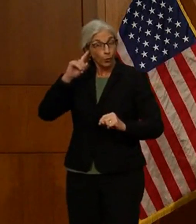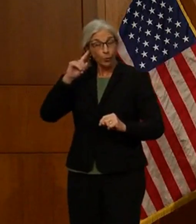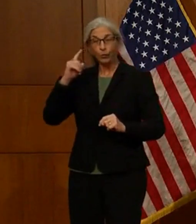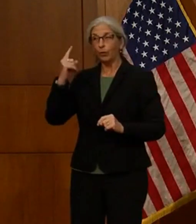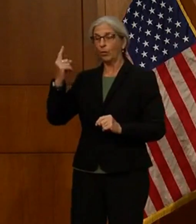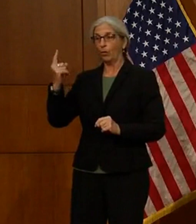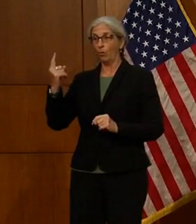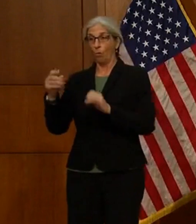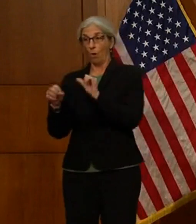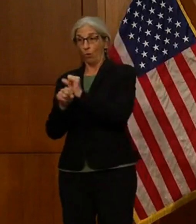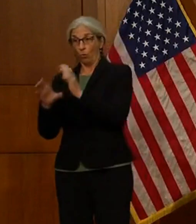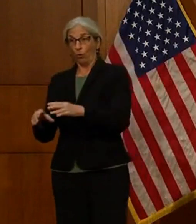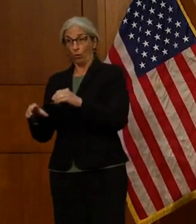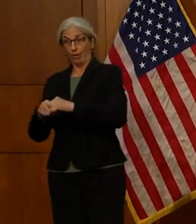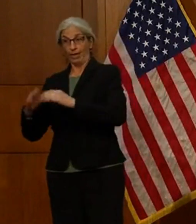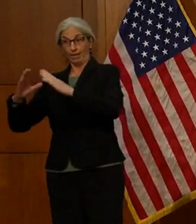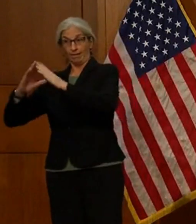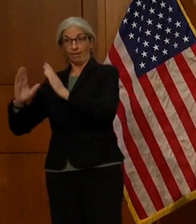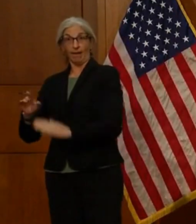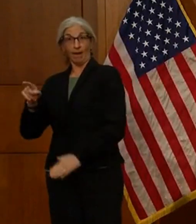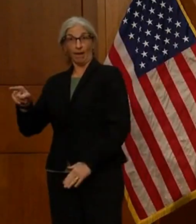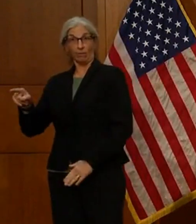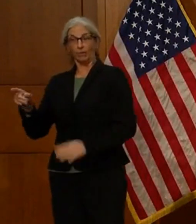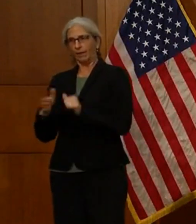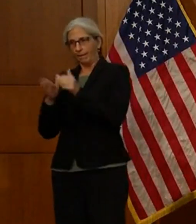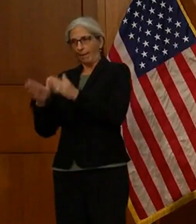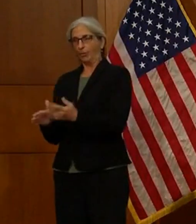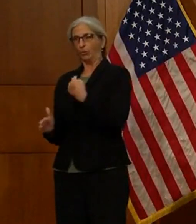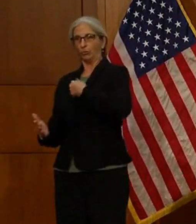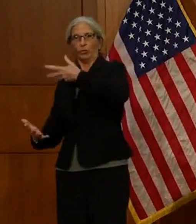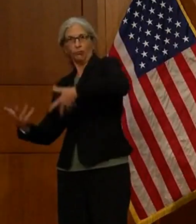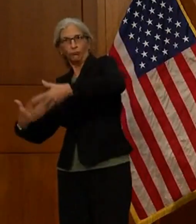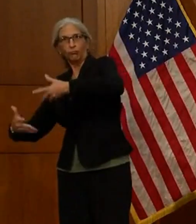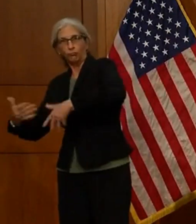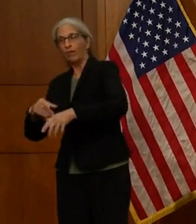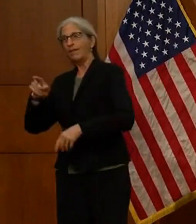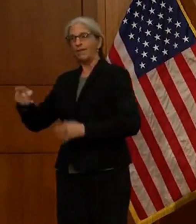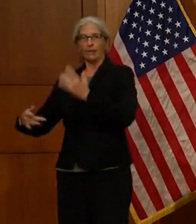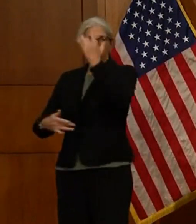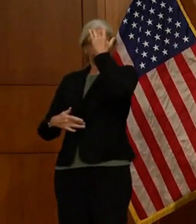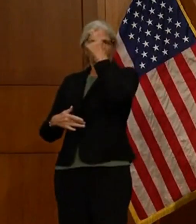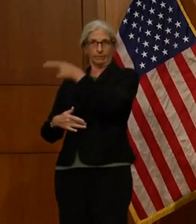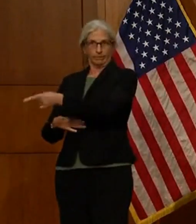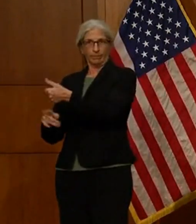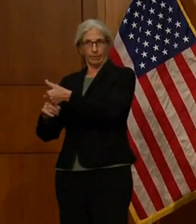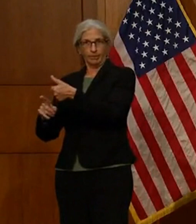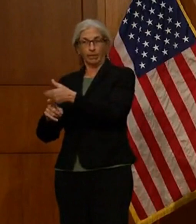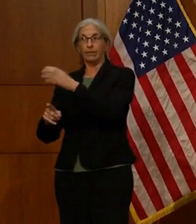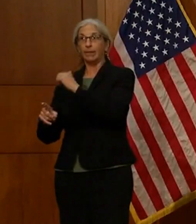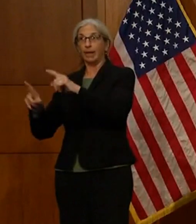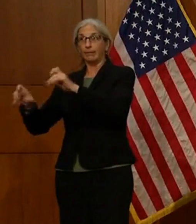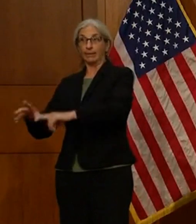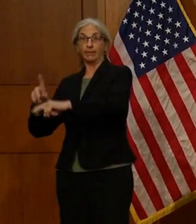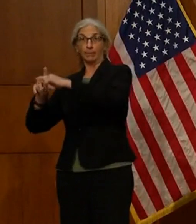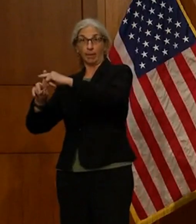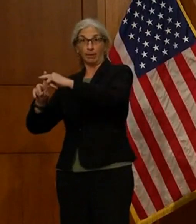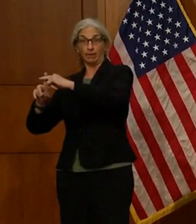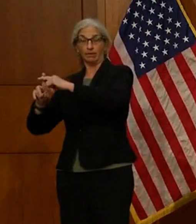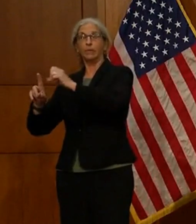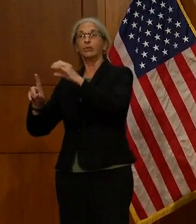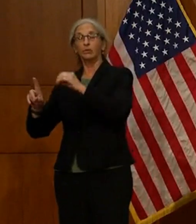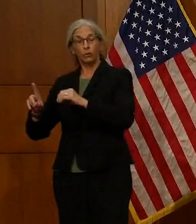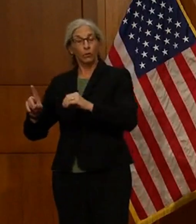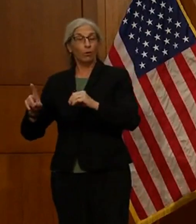workers in the mansion that we have very close contact with had symptoms and had tested positive, and it was recommended